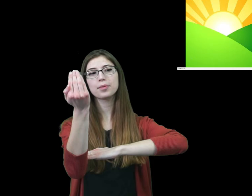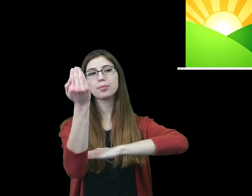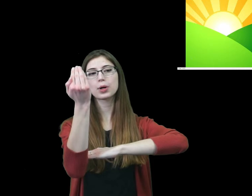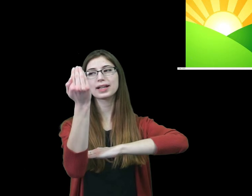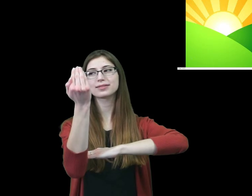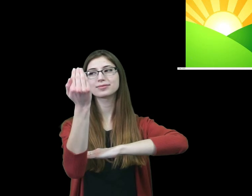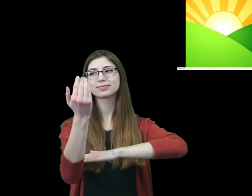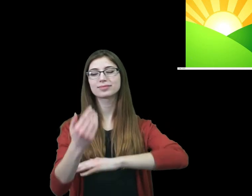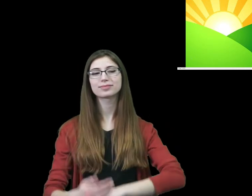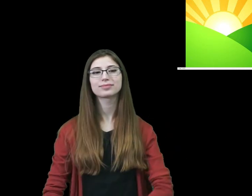Morning.